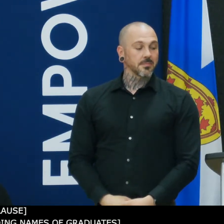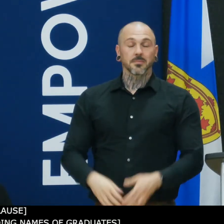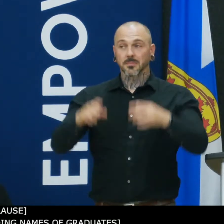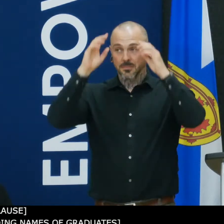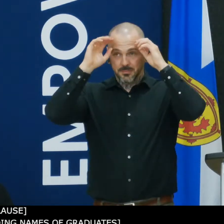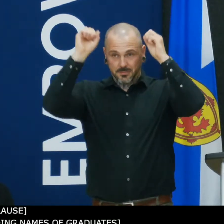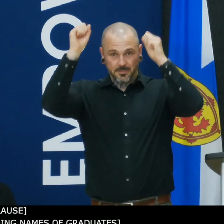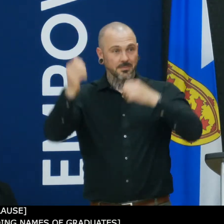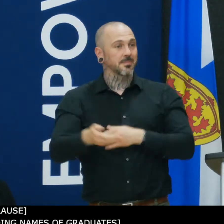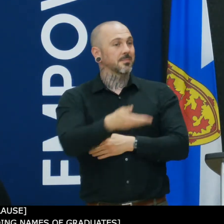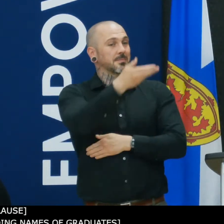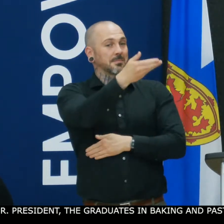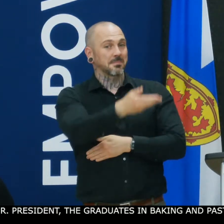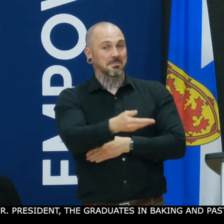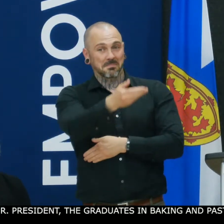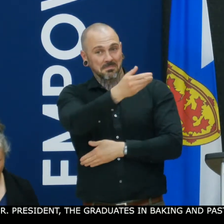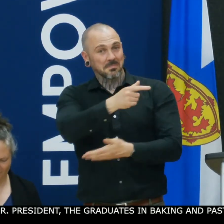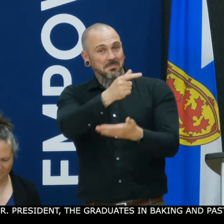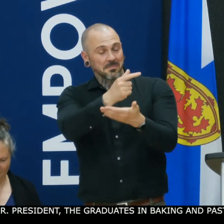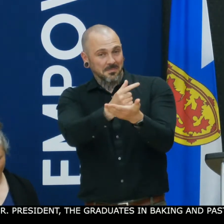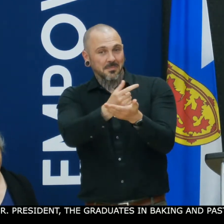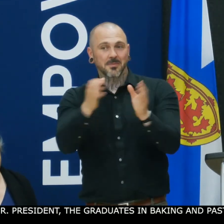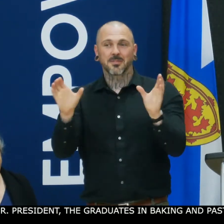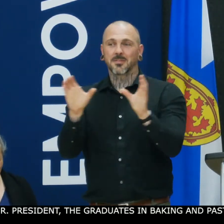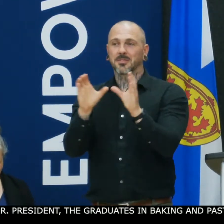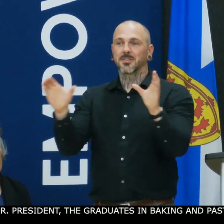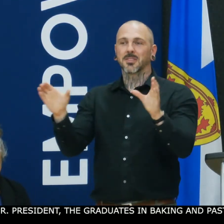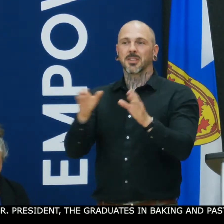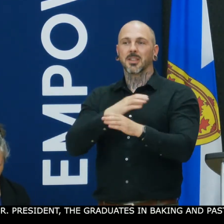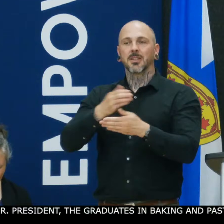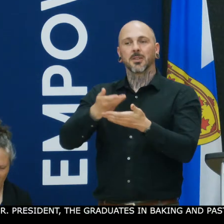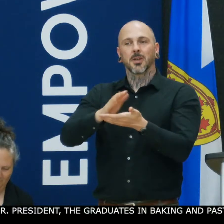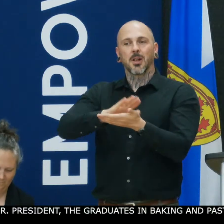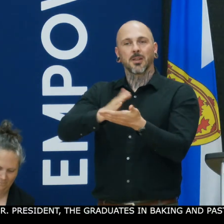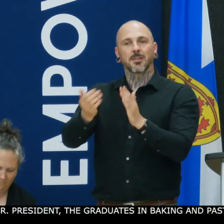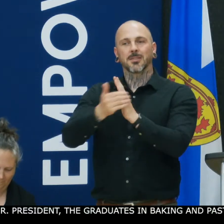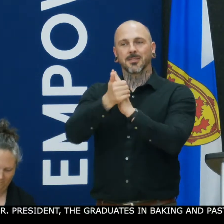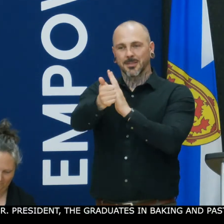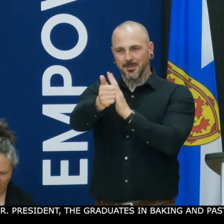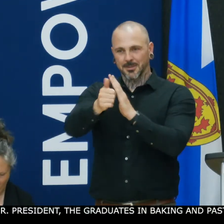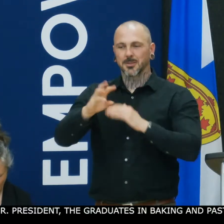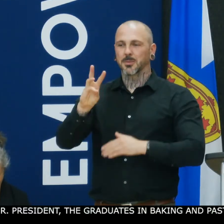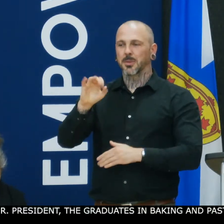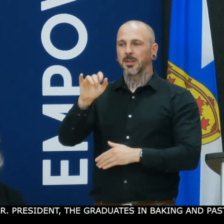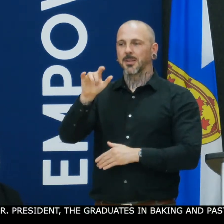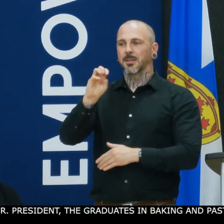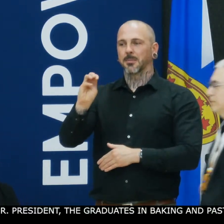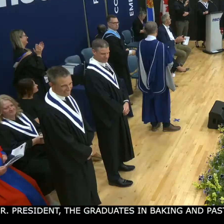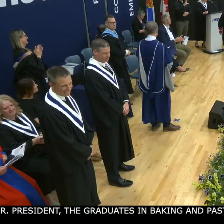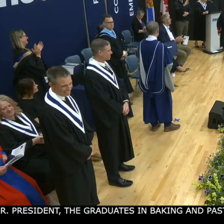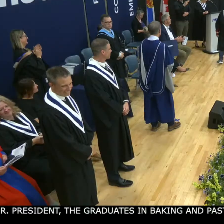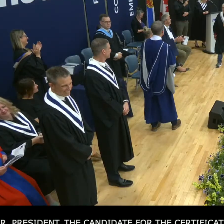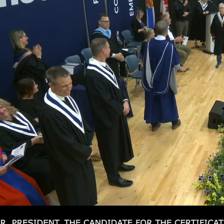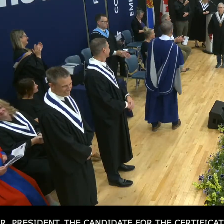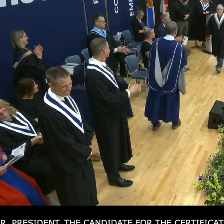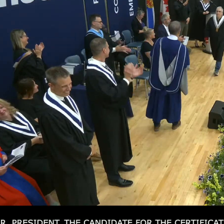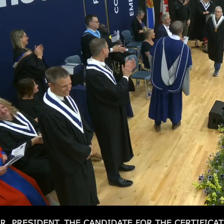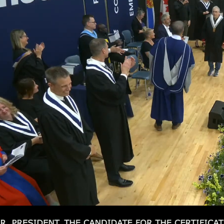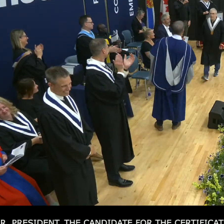Mr. President, the candidate for the Certificate in Culinary Skills, William Charlebois.